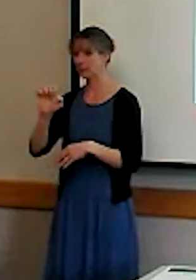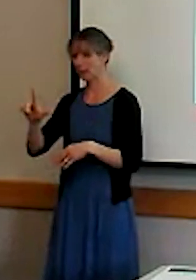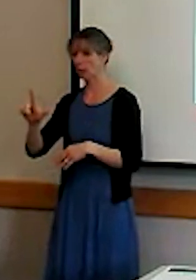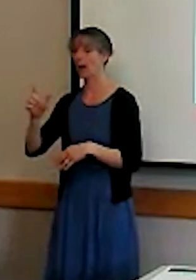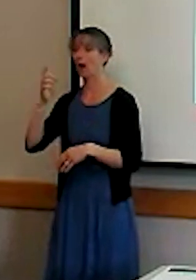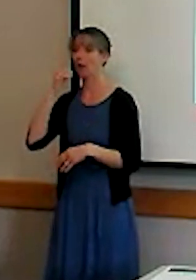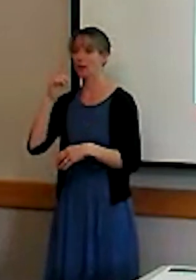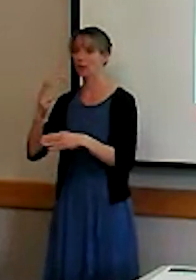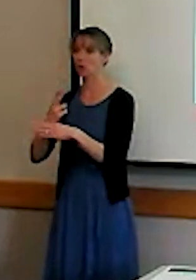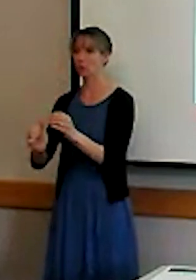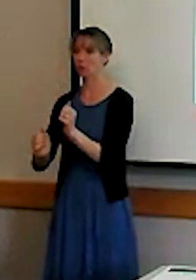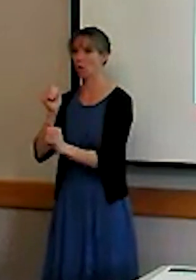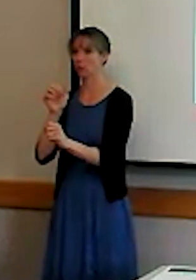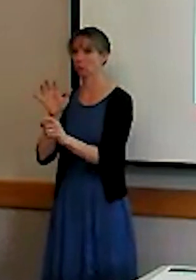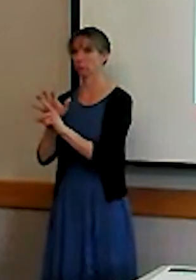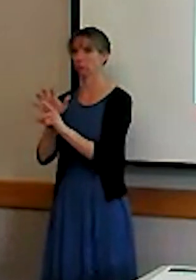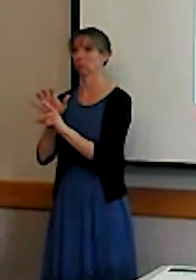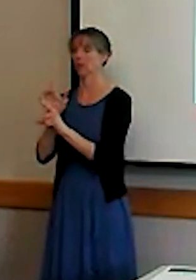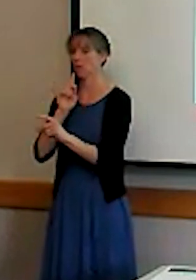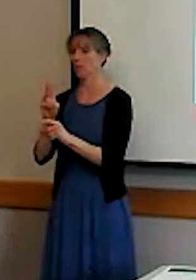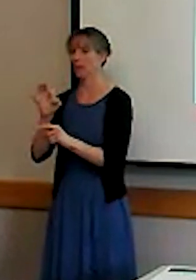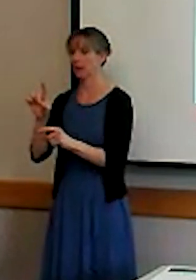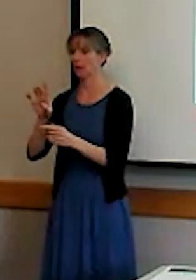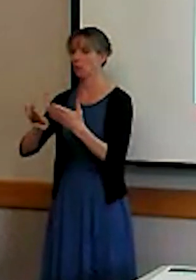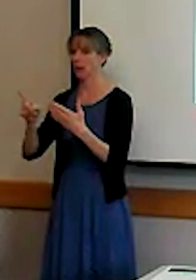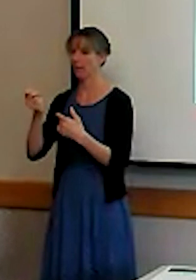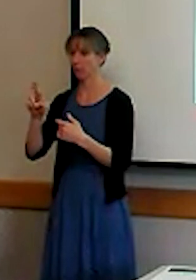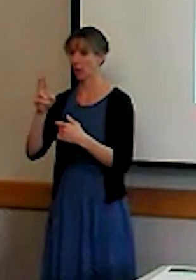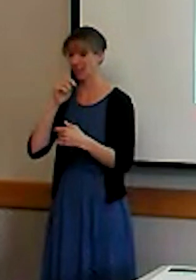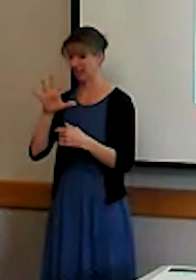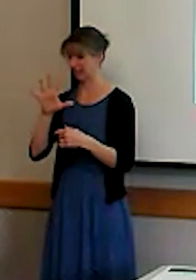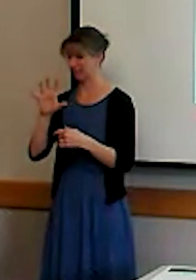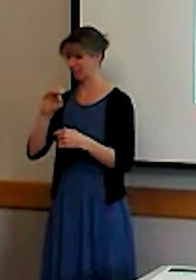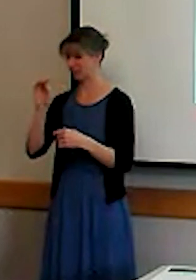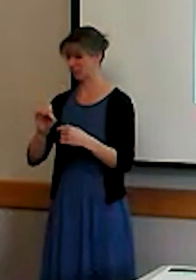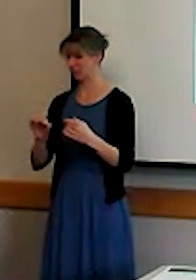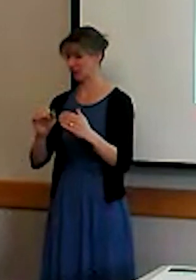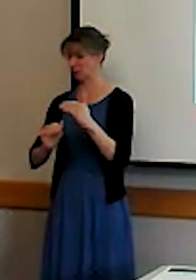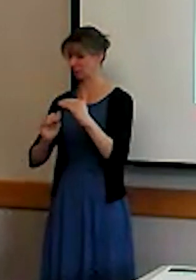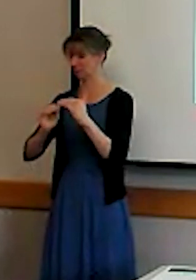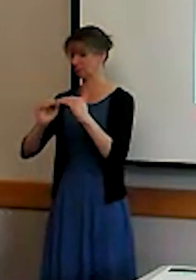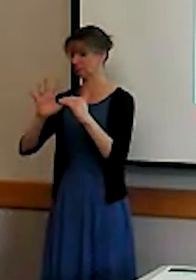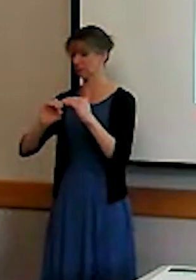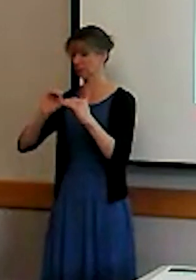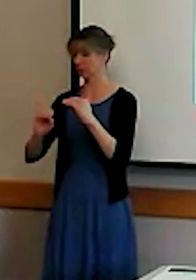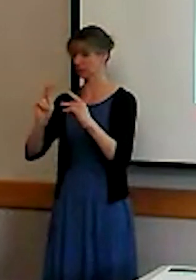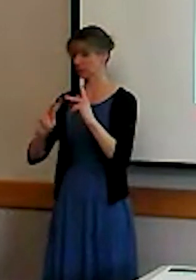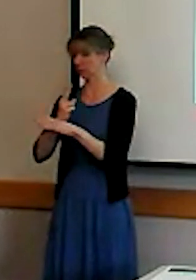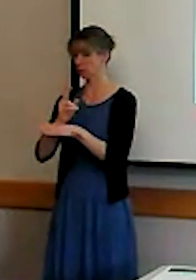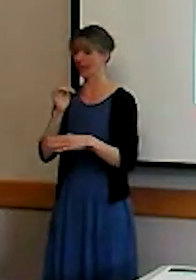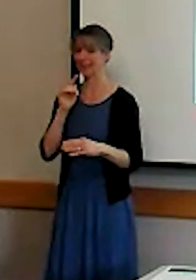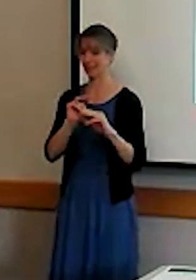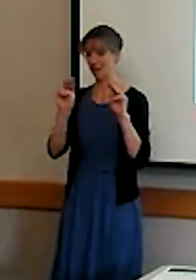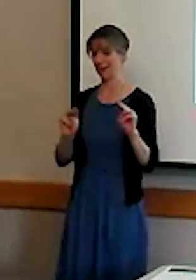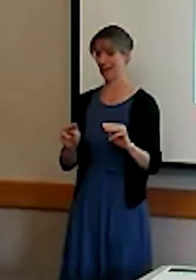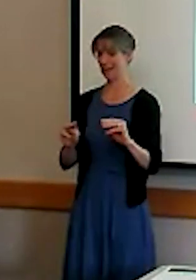meal benefits for their Medicaid waiver programs. And I think it might be 50% or approaching 50%. I think in